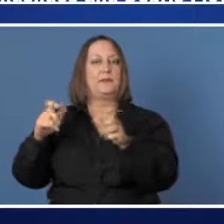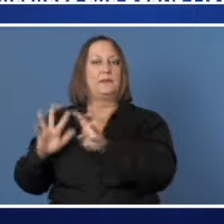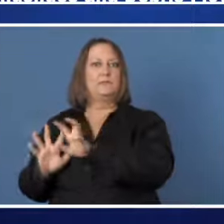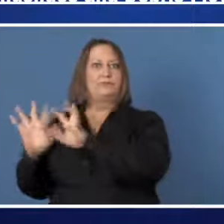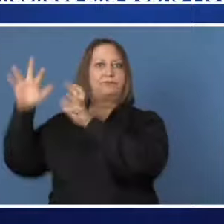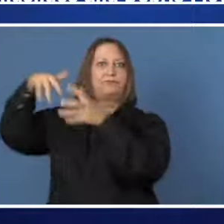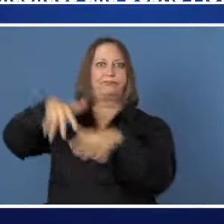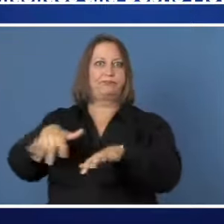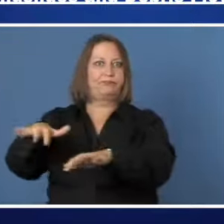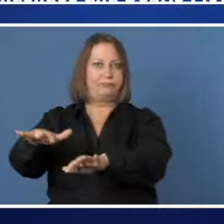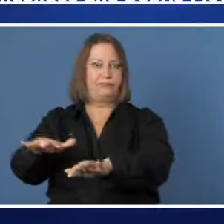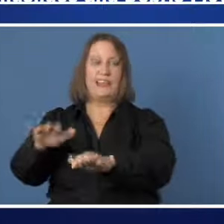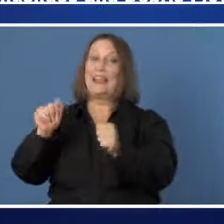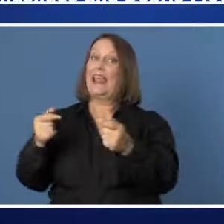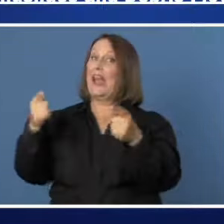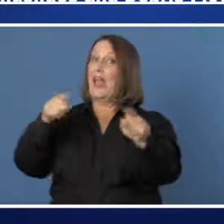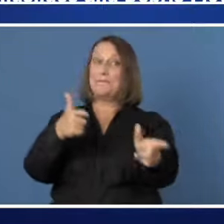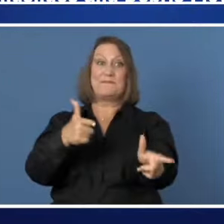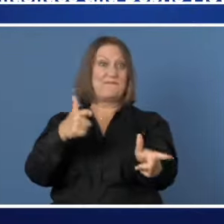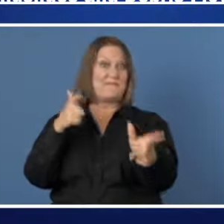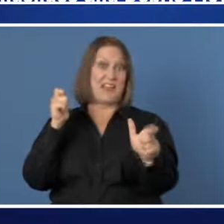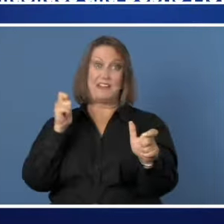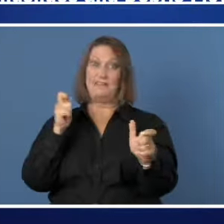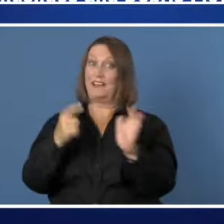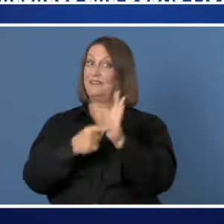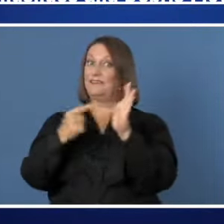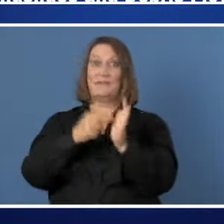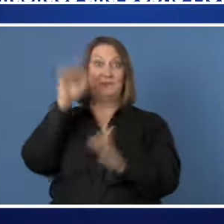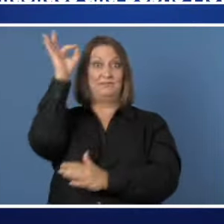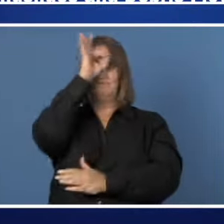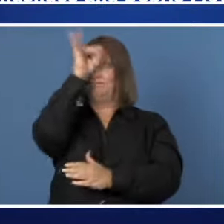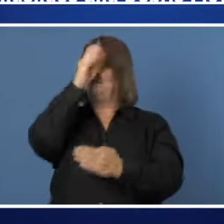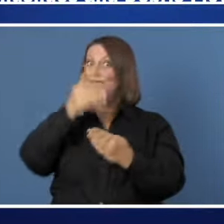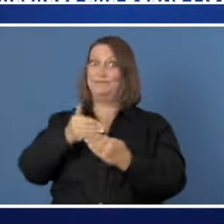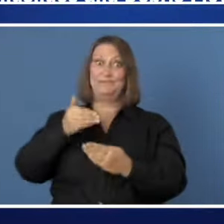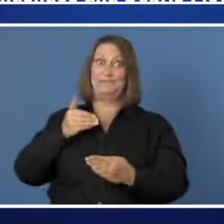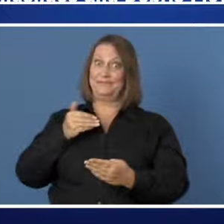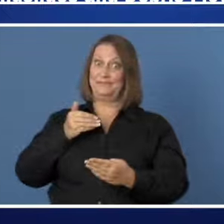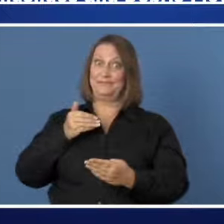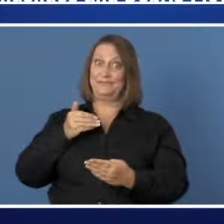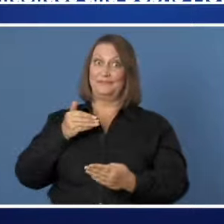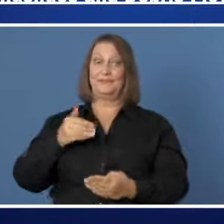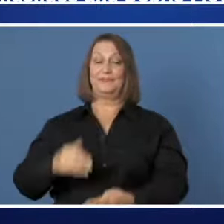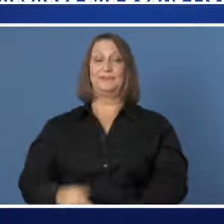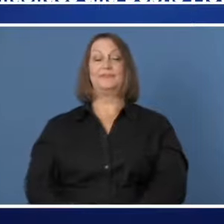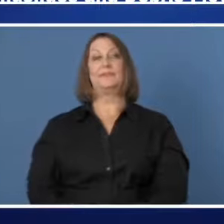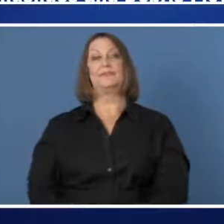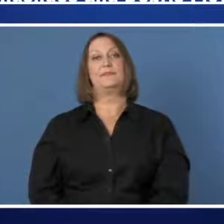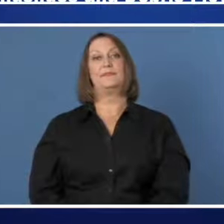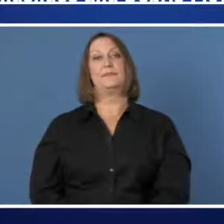landslides. Moving debris can flow quickly and sometimes without warning.